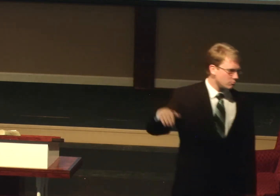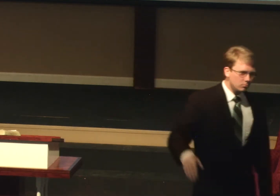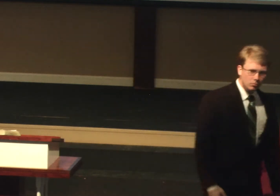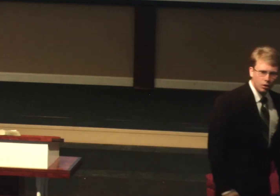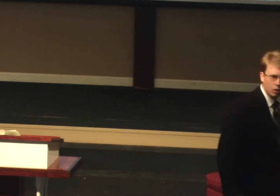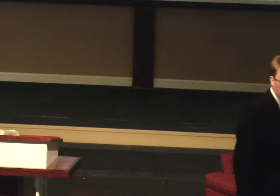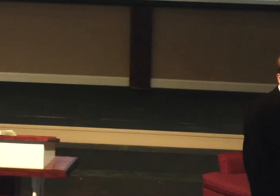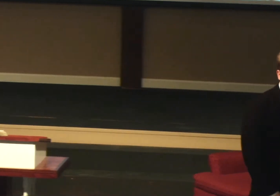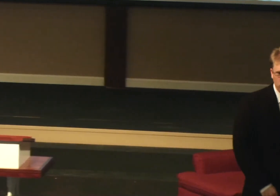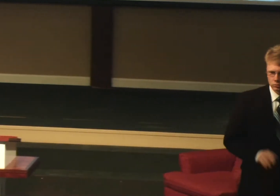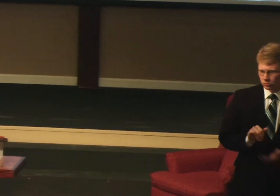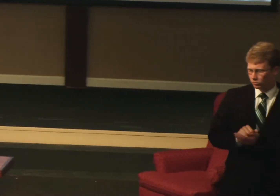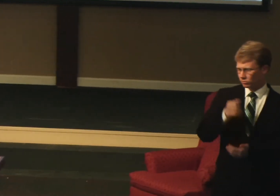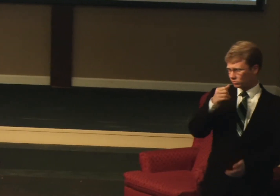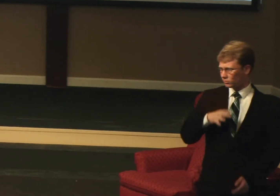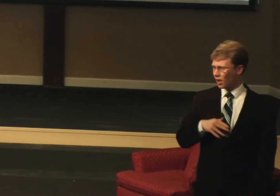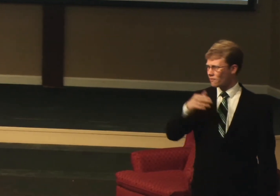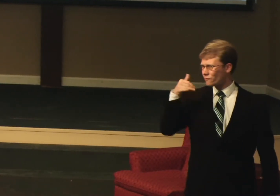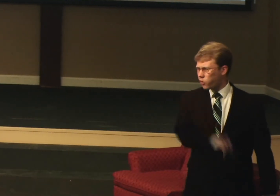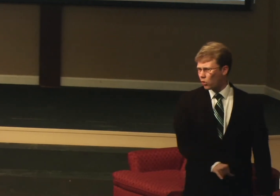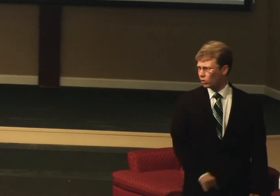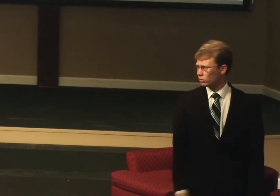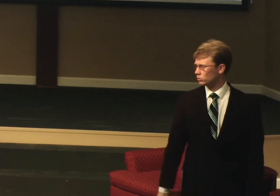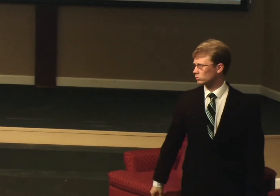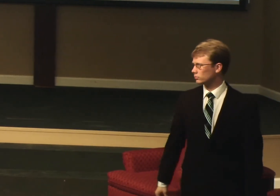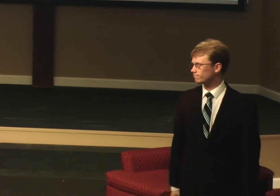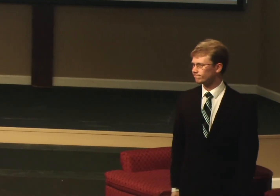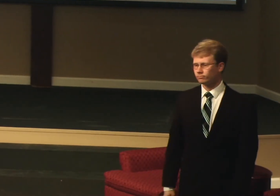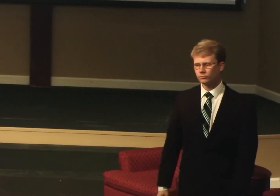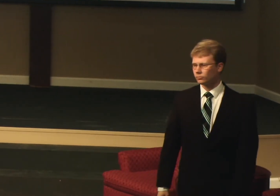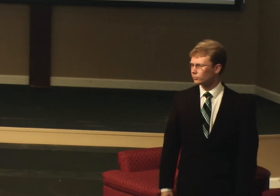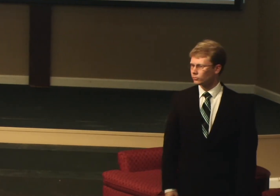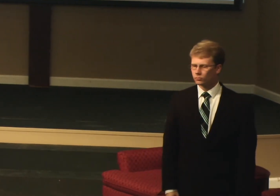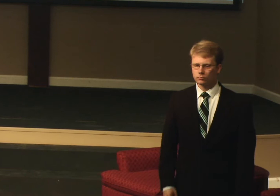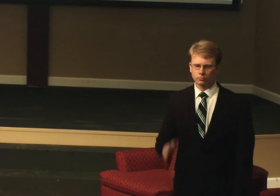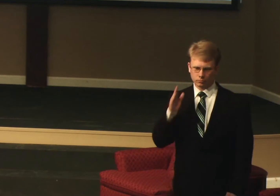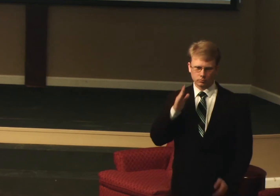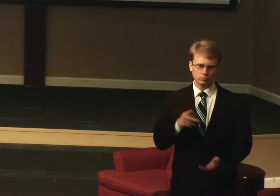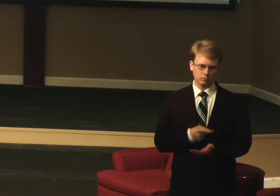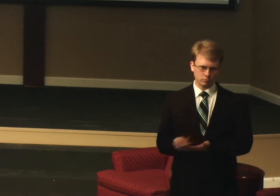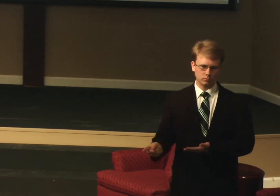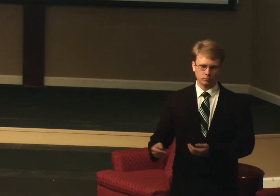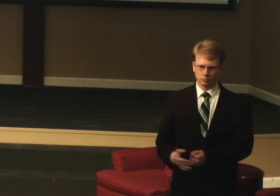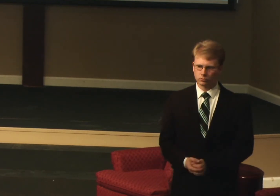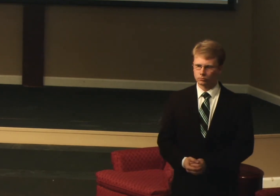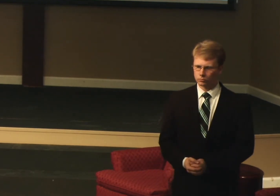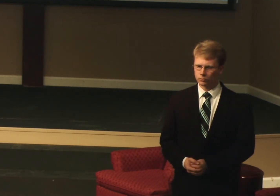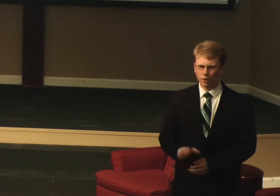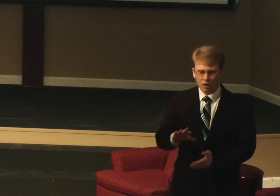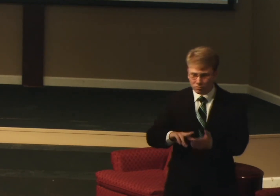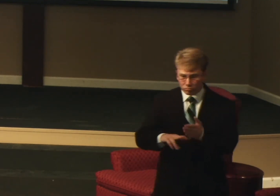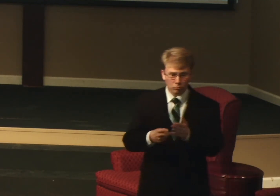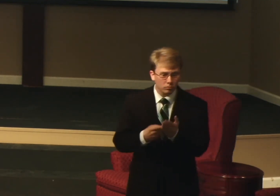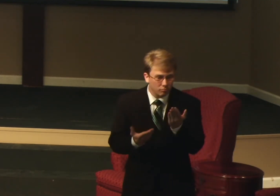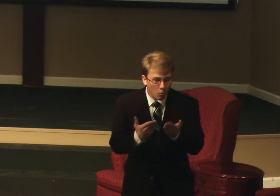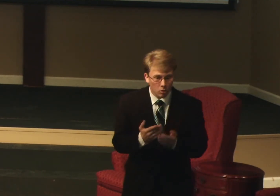No, I don't like what you said. God calls us a fool when we do that. And we are going to